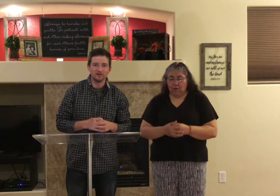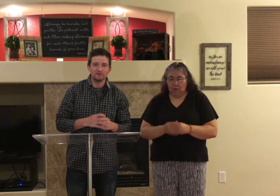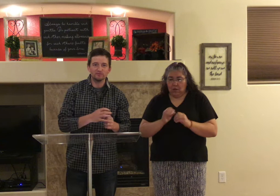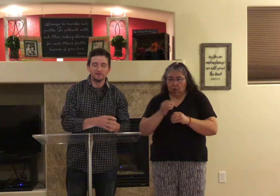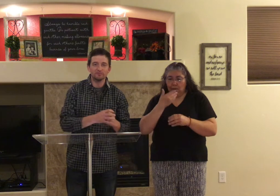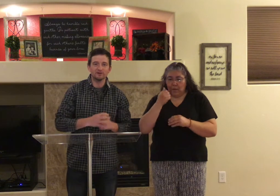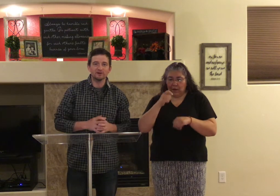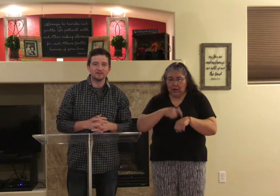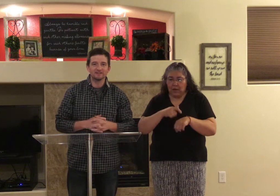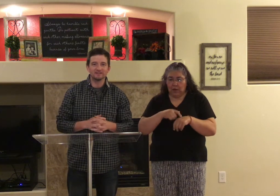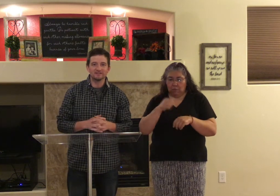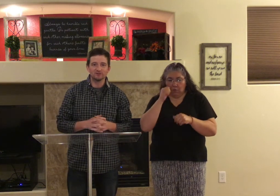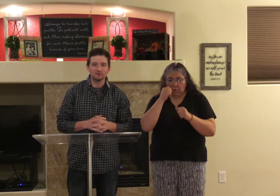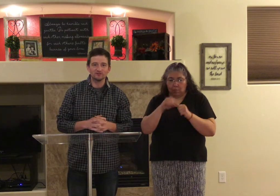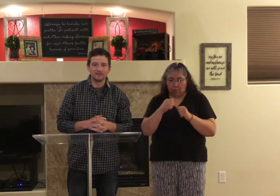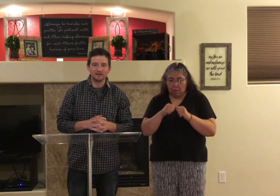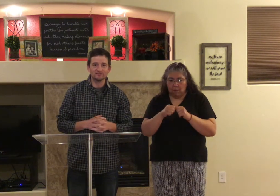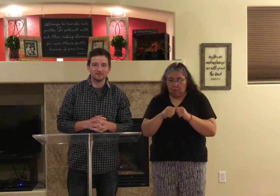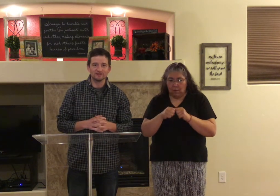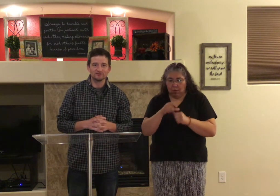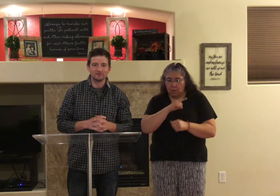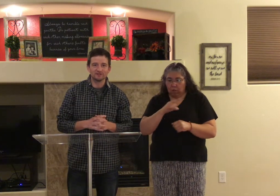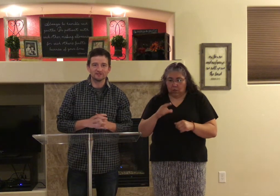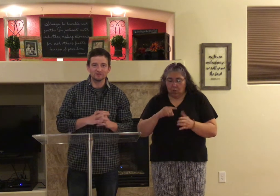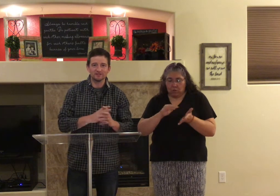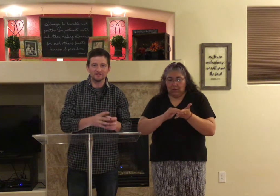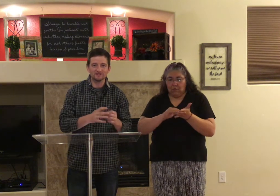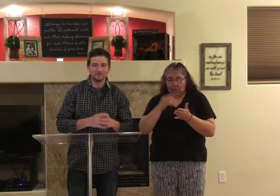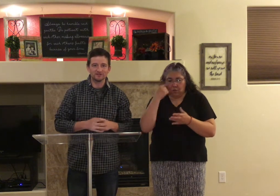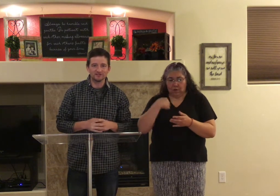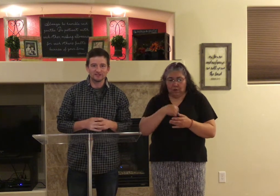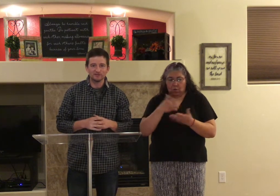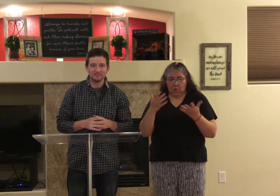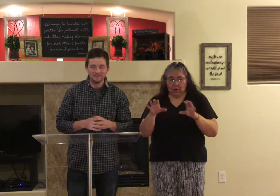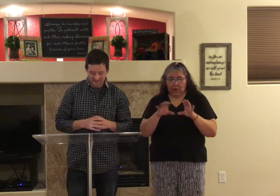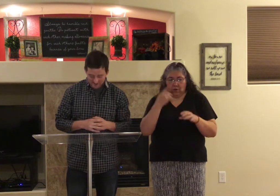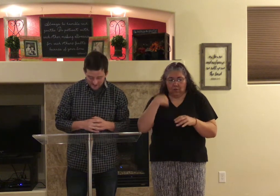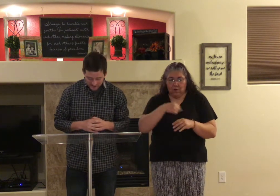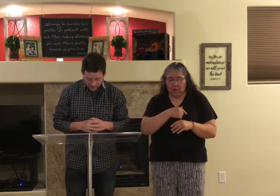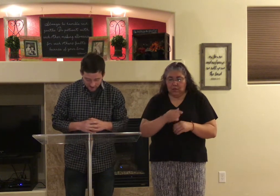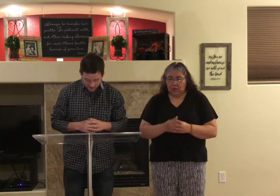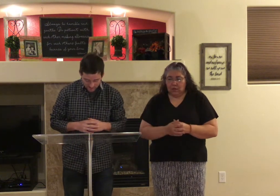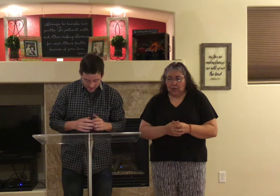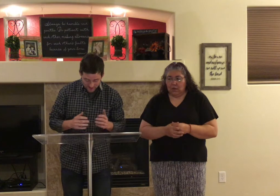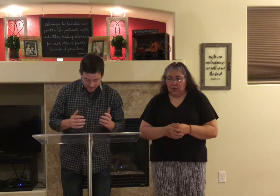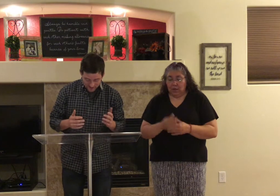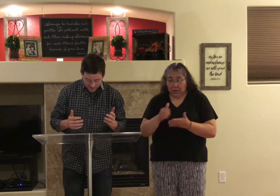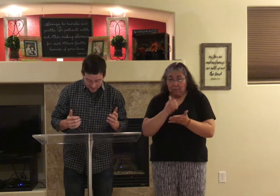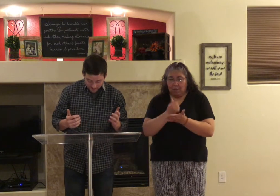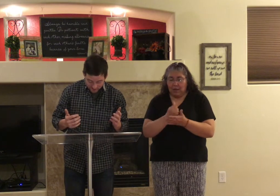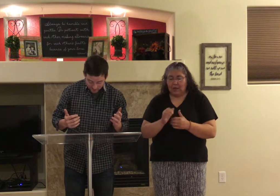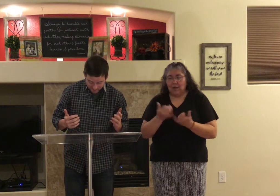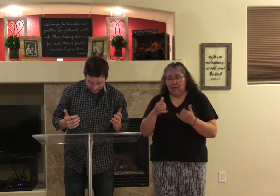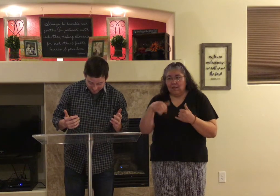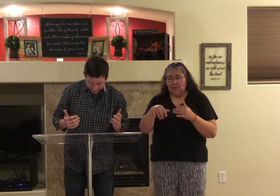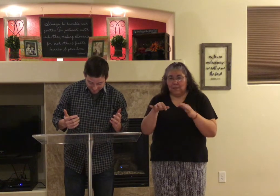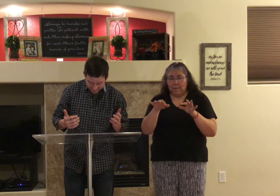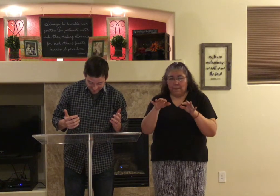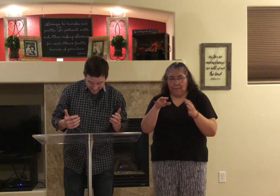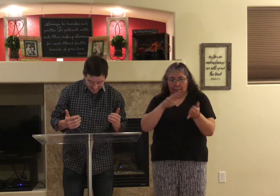to remember the Lord's sacrifice for us and what he did for us. Amen. So there's this medical